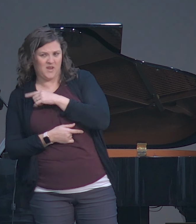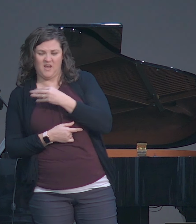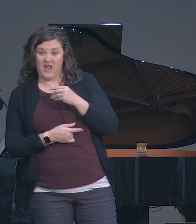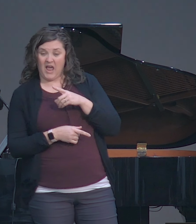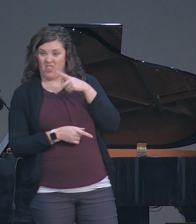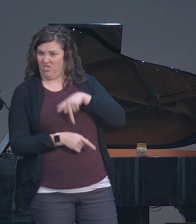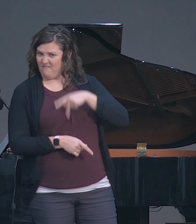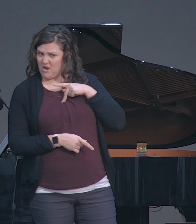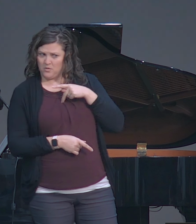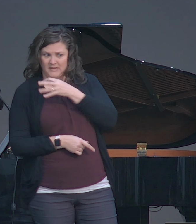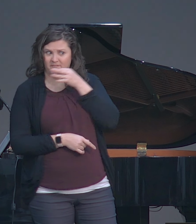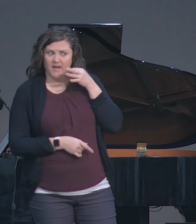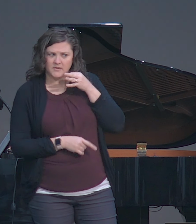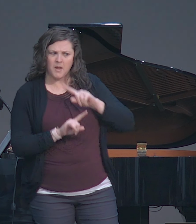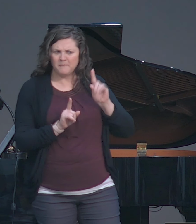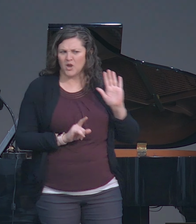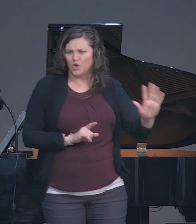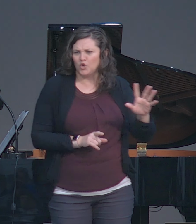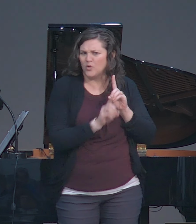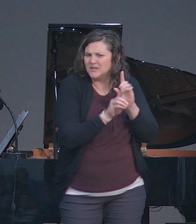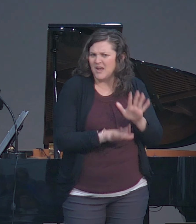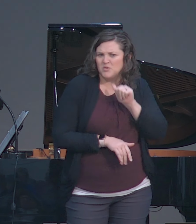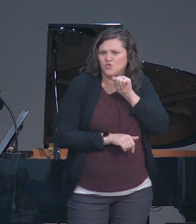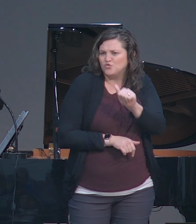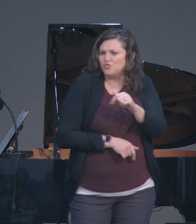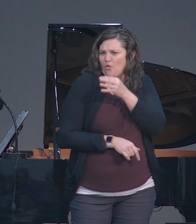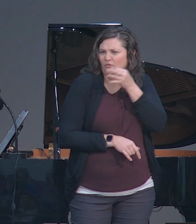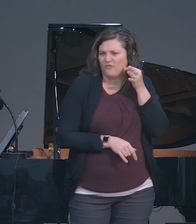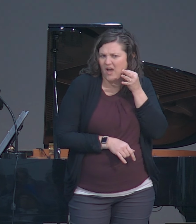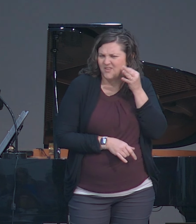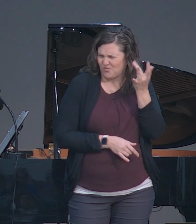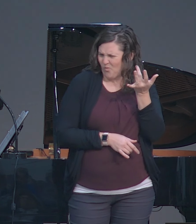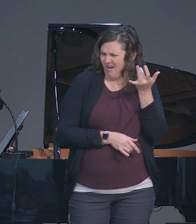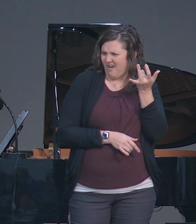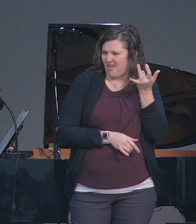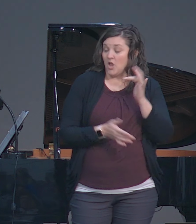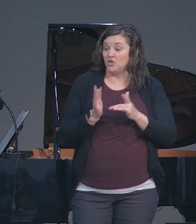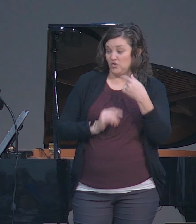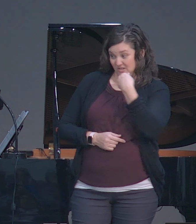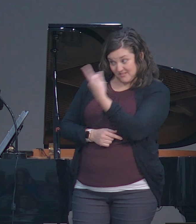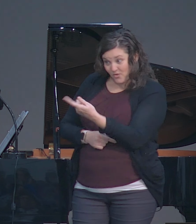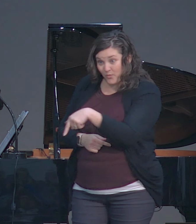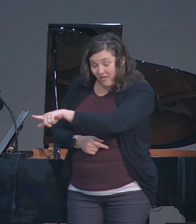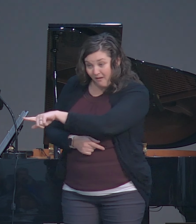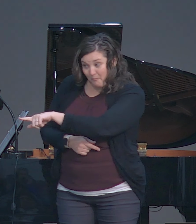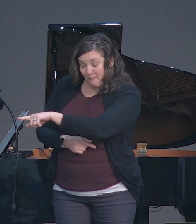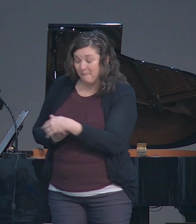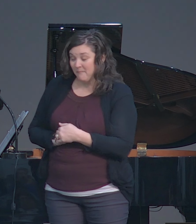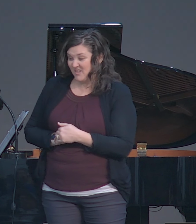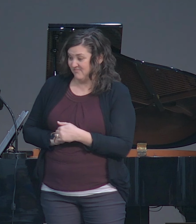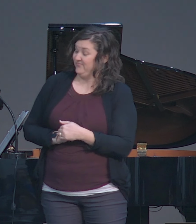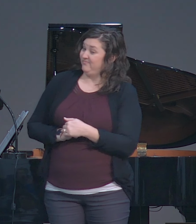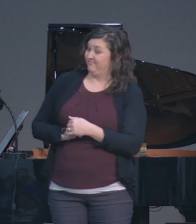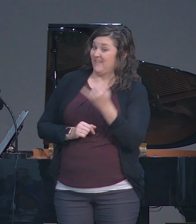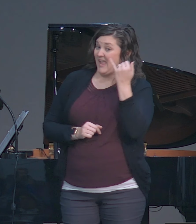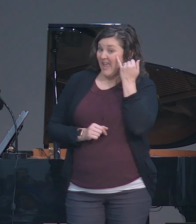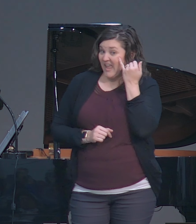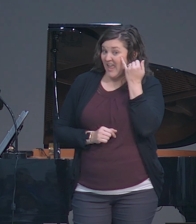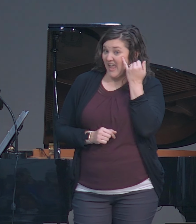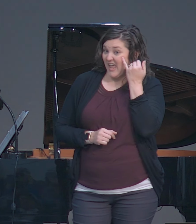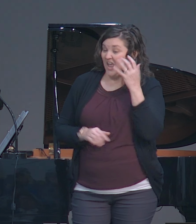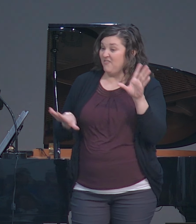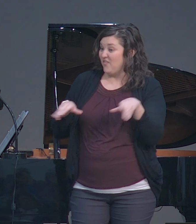but your disciples do not fast?" And Jesus said to them, "Can the wedding guests mourn